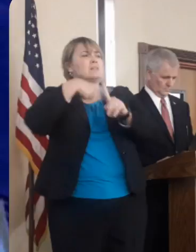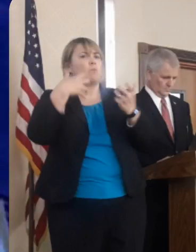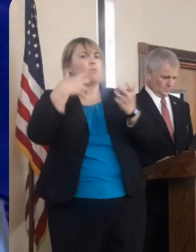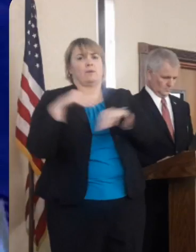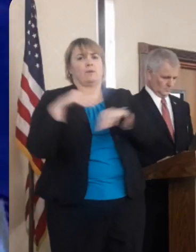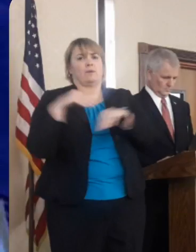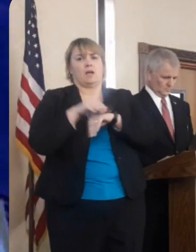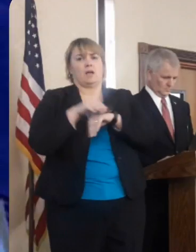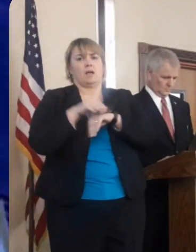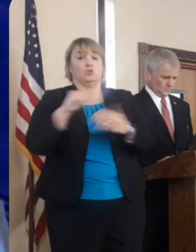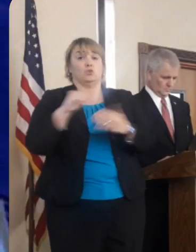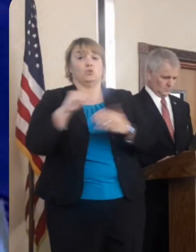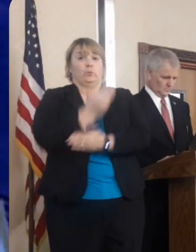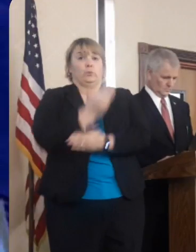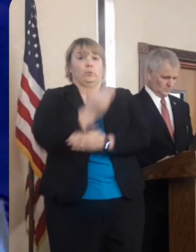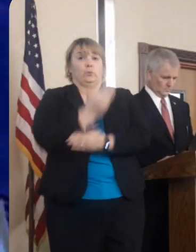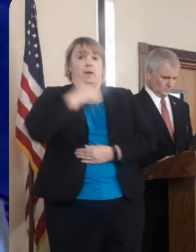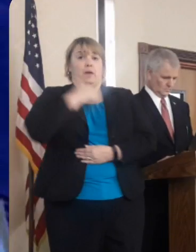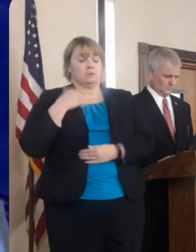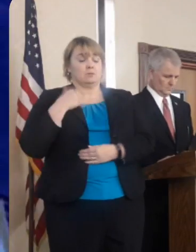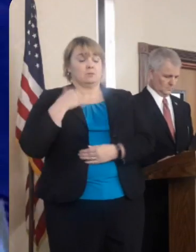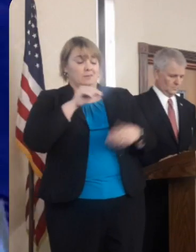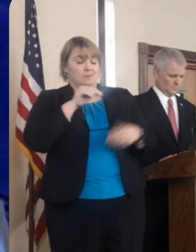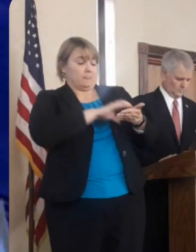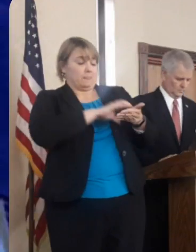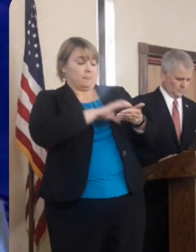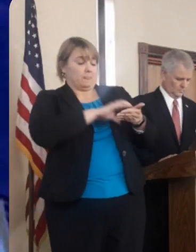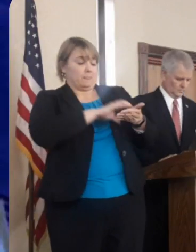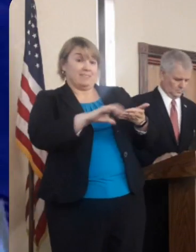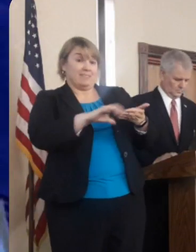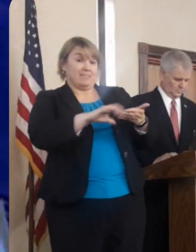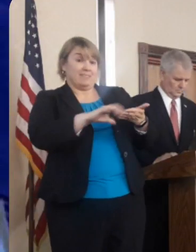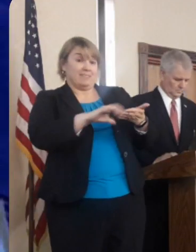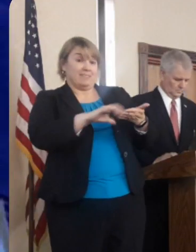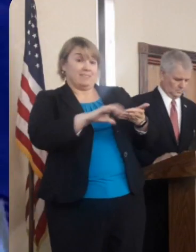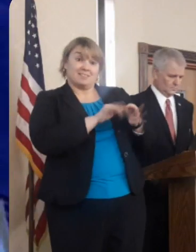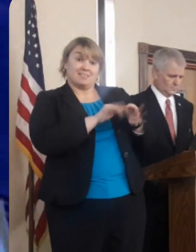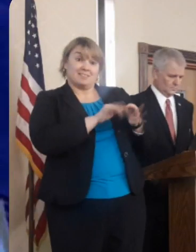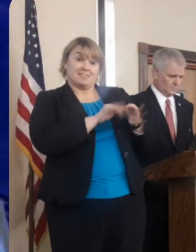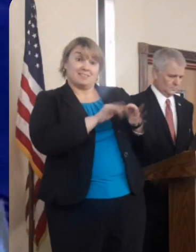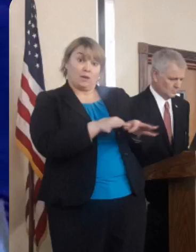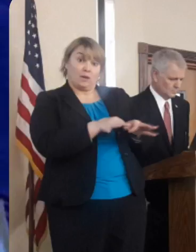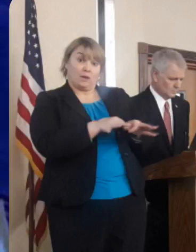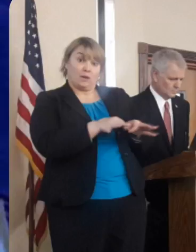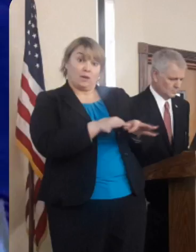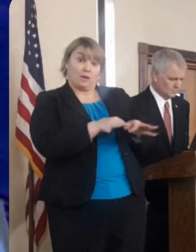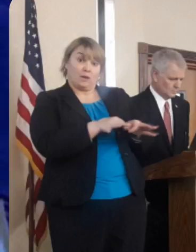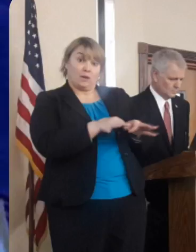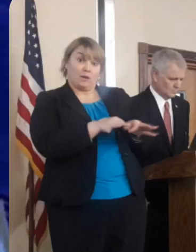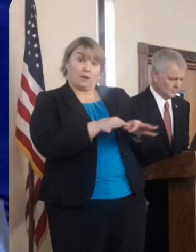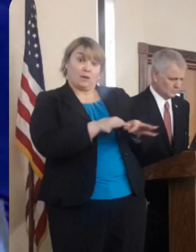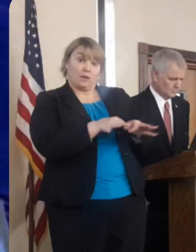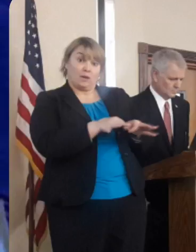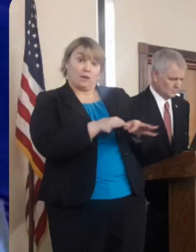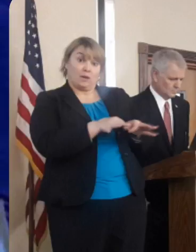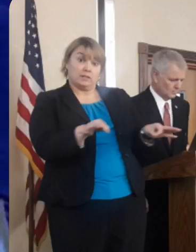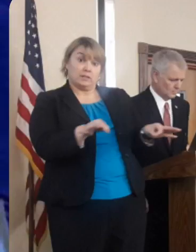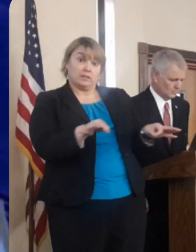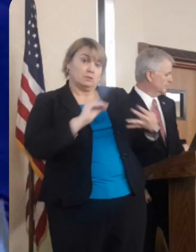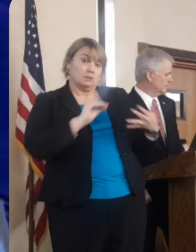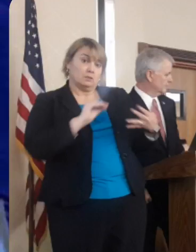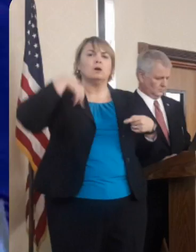this language was put in there as a compromise, basically to try to